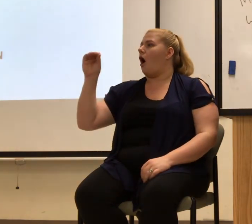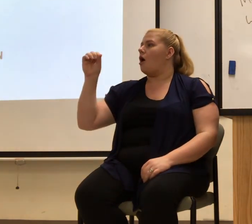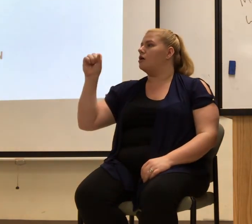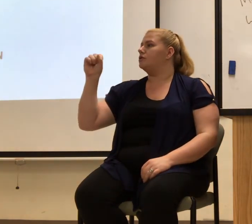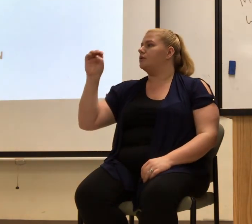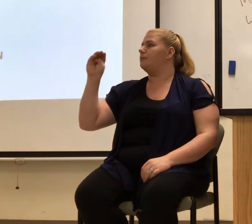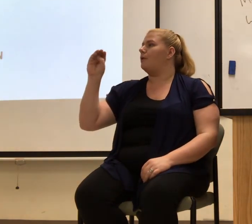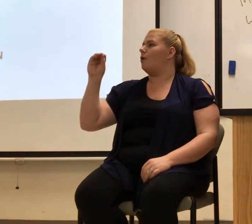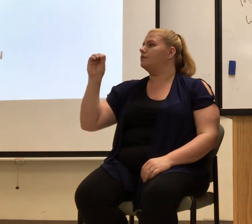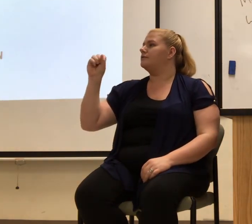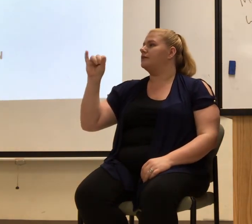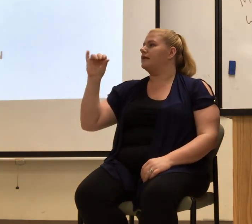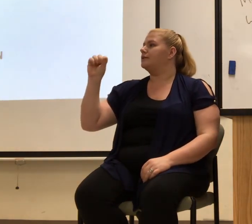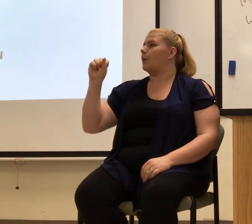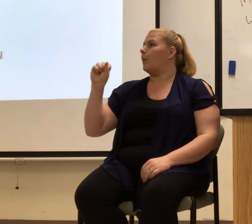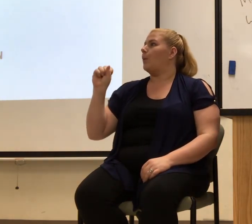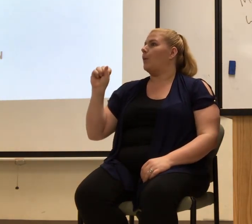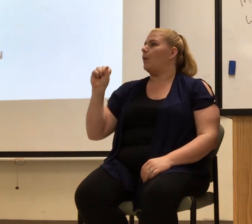Osmosis.